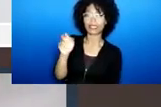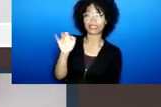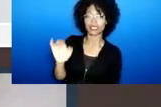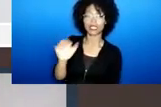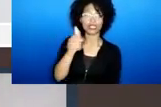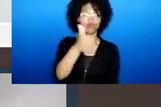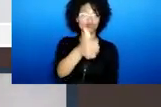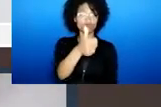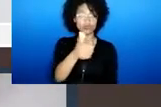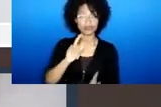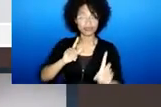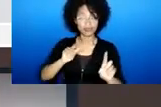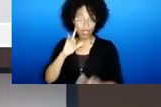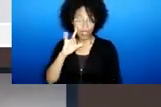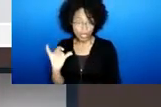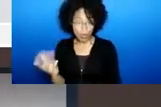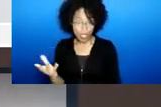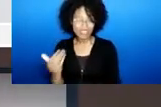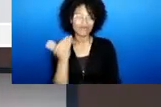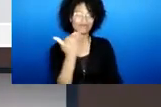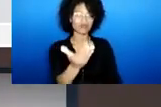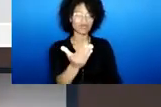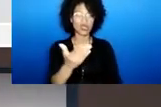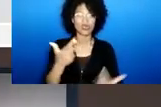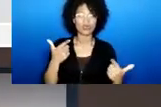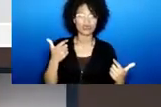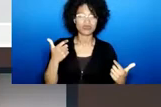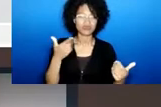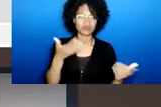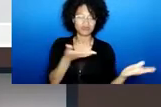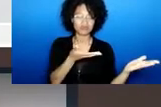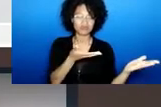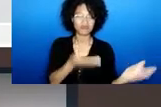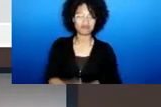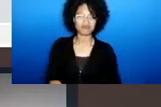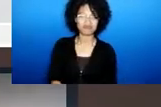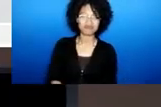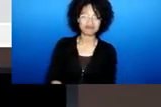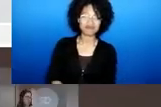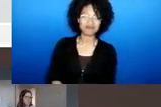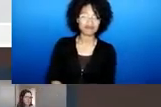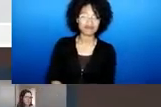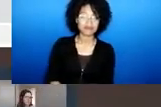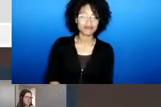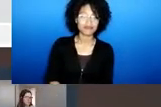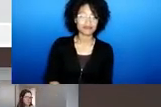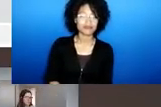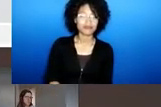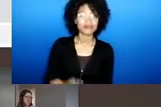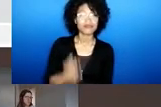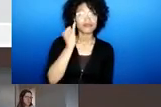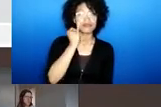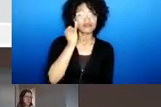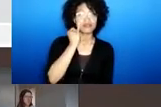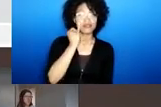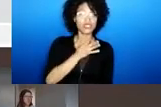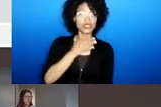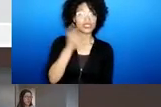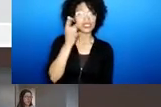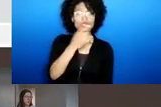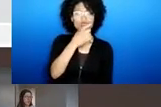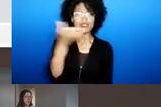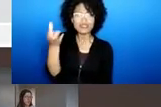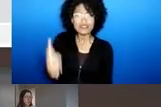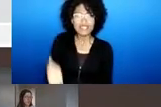attendee can see what that would look like from your perspective. If you're curious to see who's in the session,